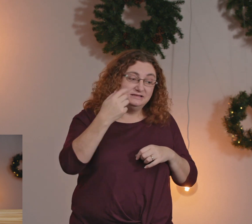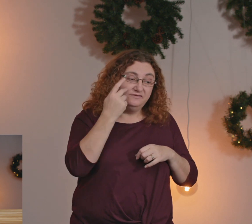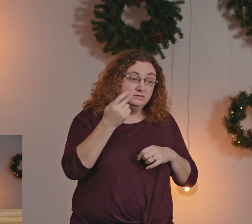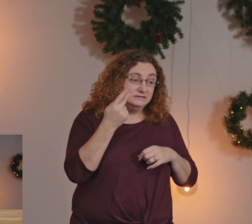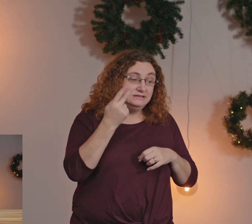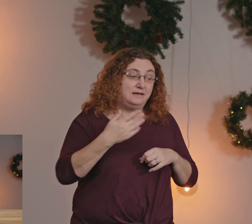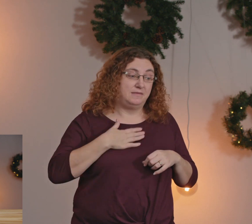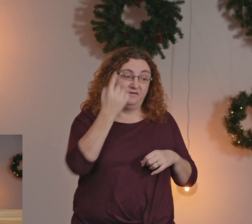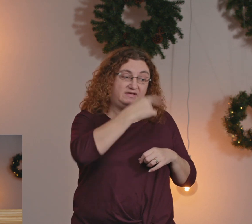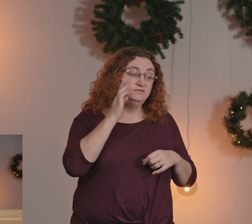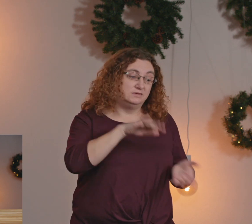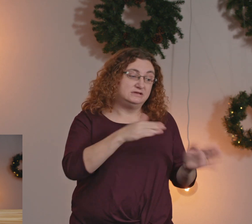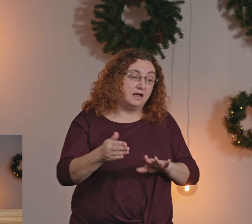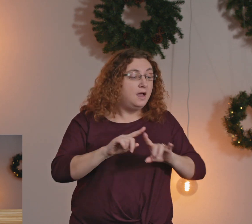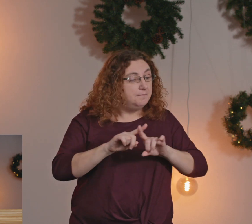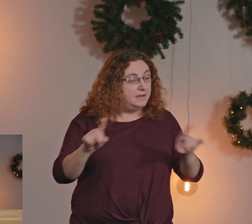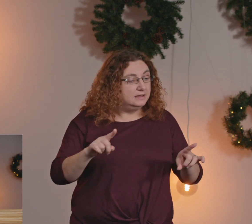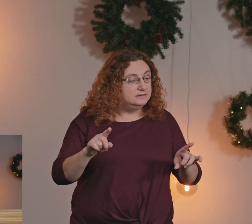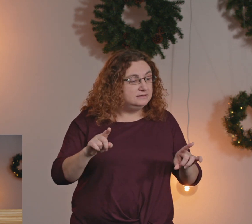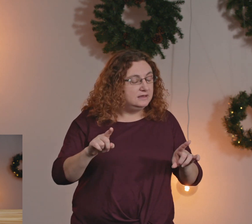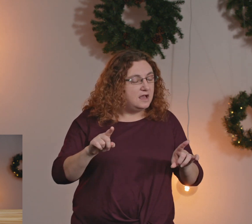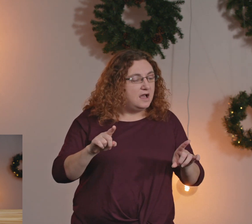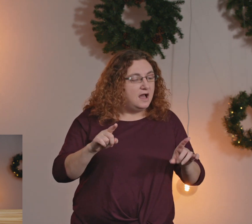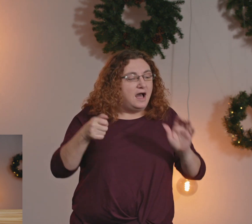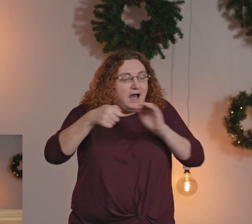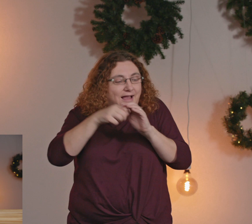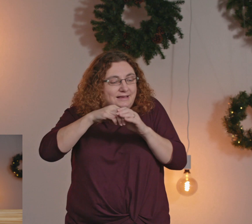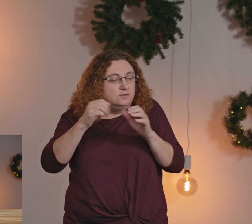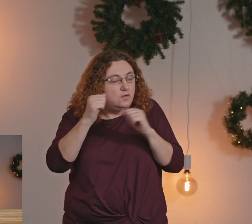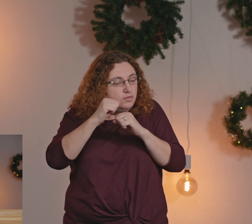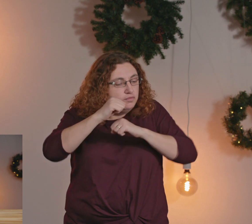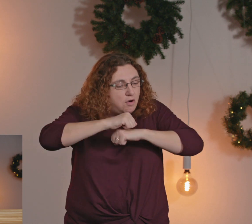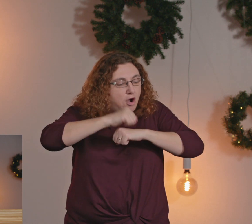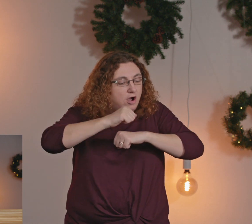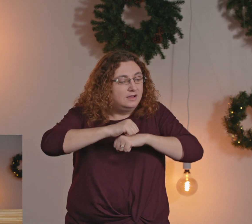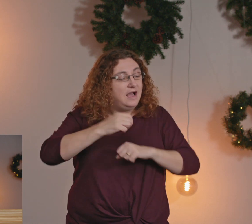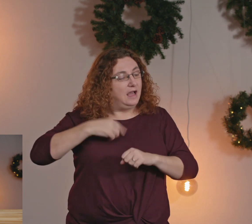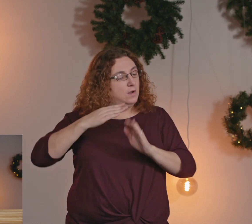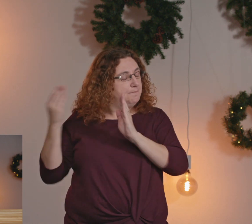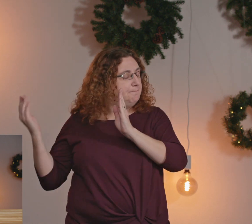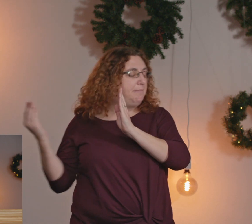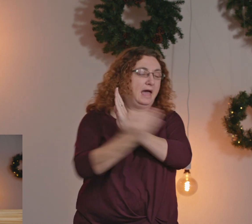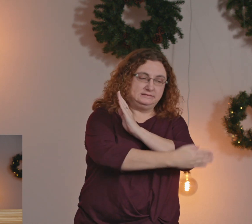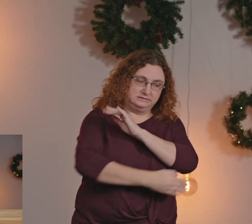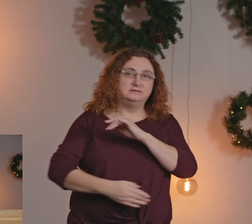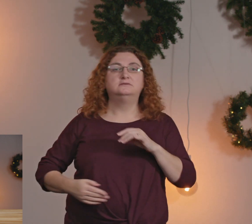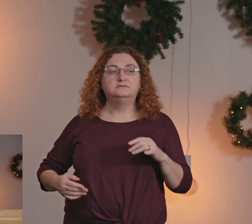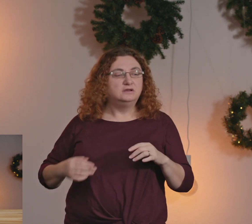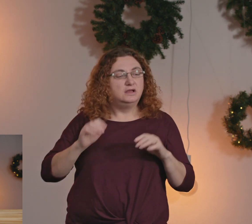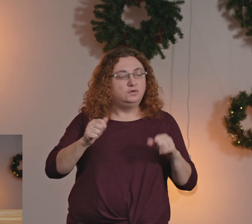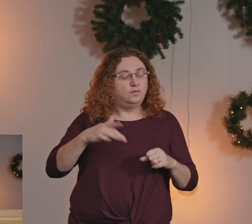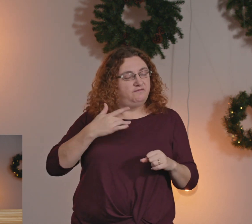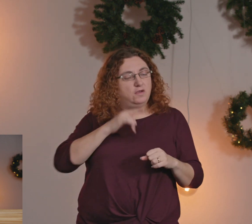die. But I can pass by you. Put him in the cleft of a rock. And he passed by. The Lord passed by. And when he passed by, in Exodus 34, verse